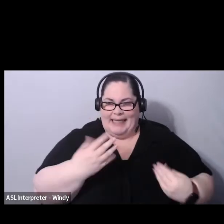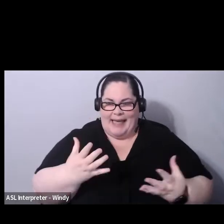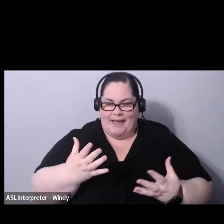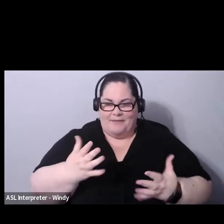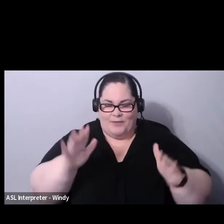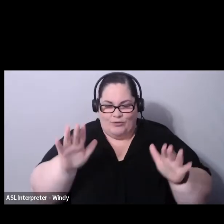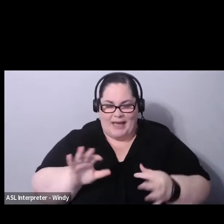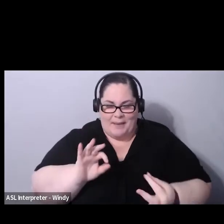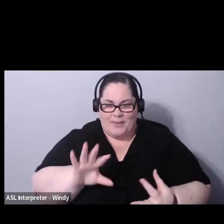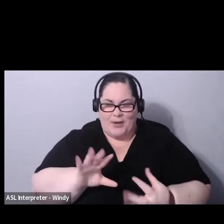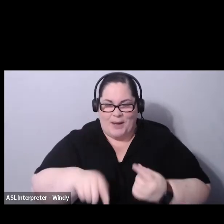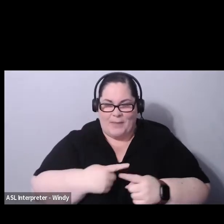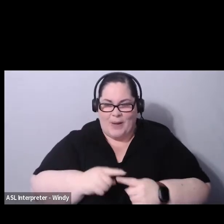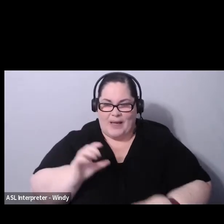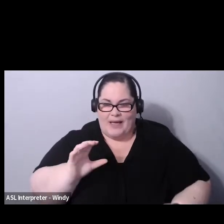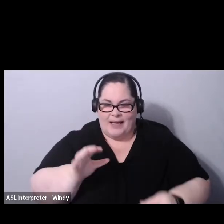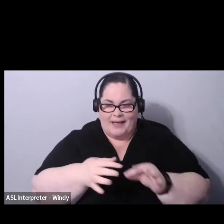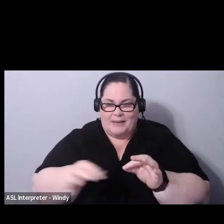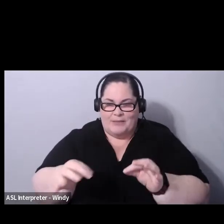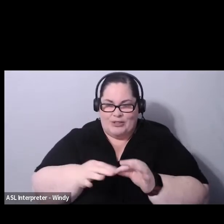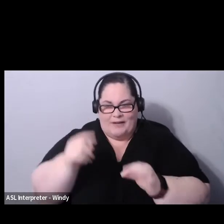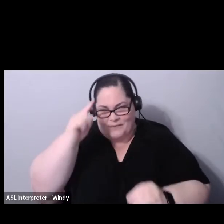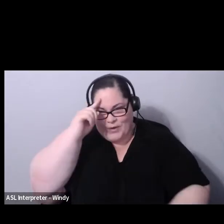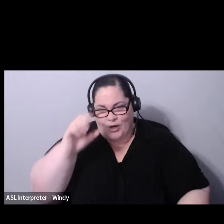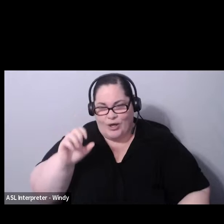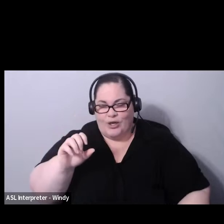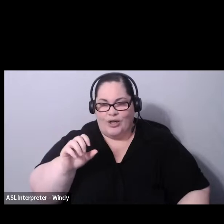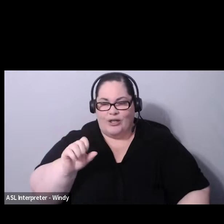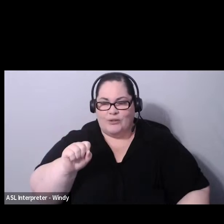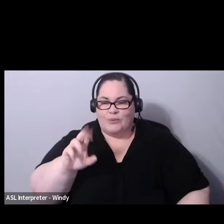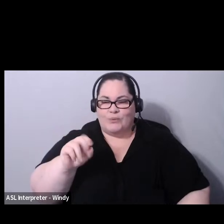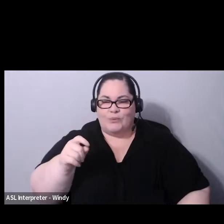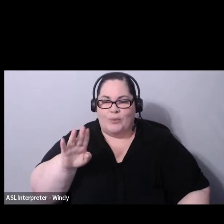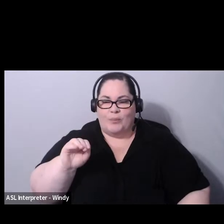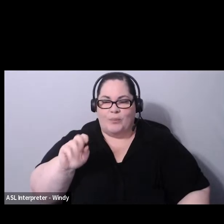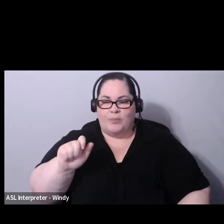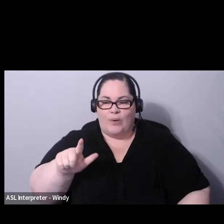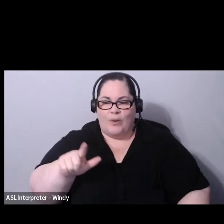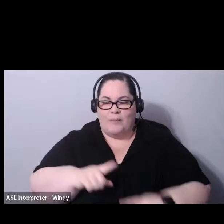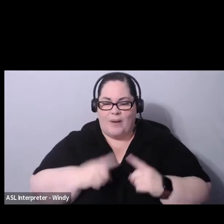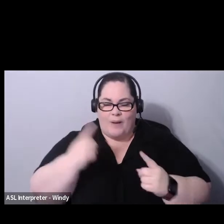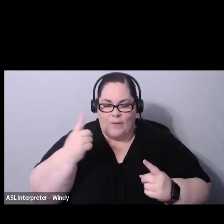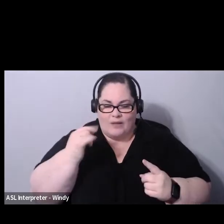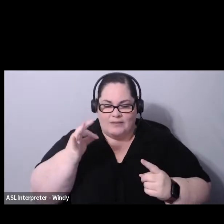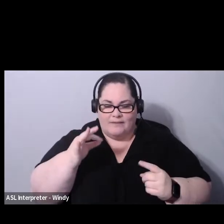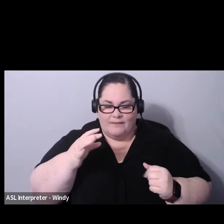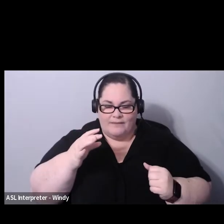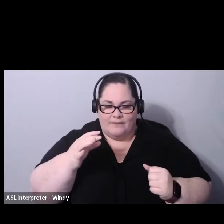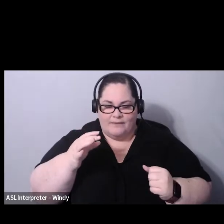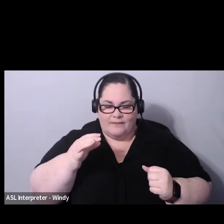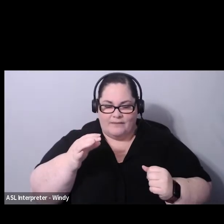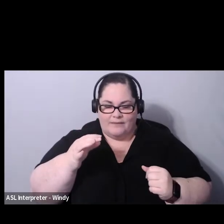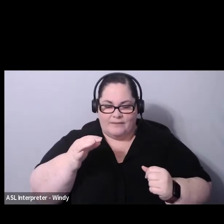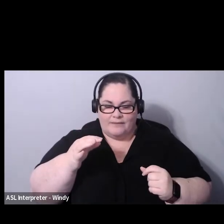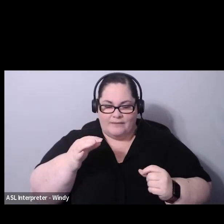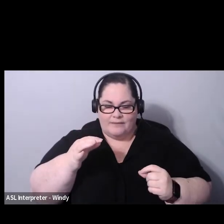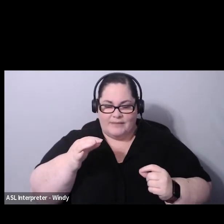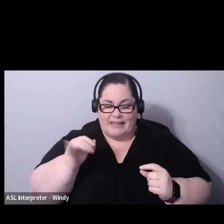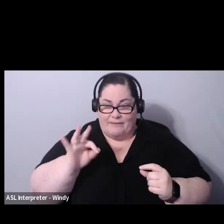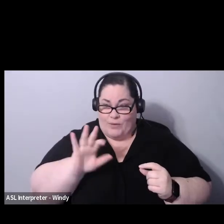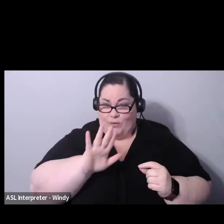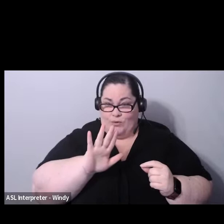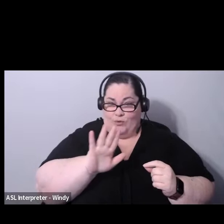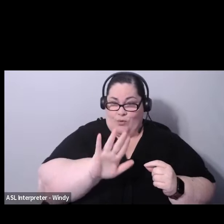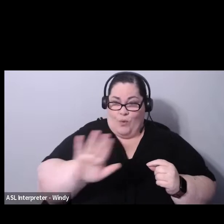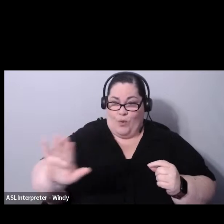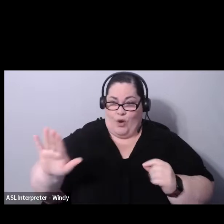great input on captioning, for example, for the Super Bowl, but I'm just wondering if you're getting any feedback from your